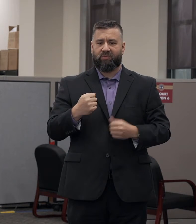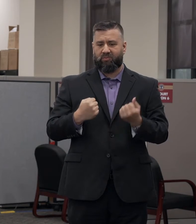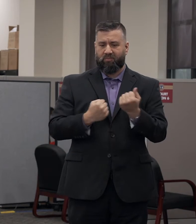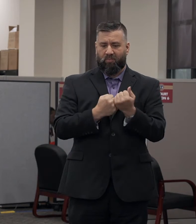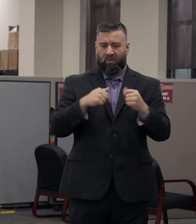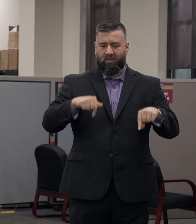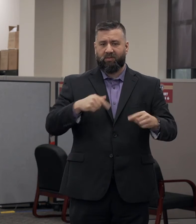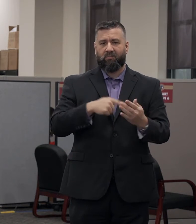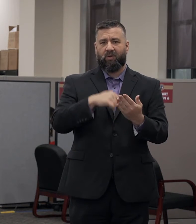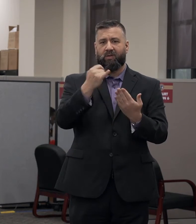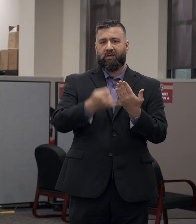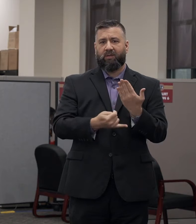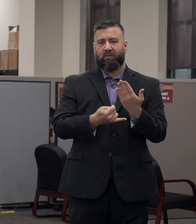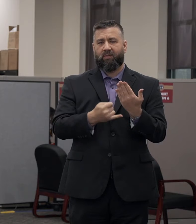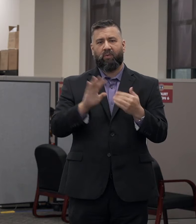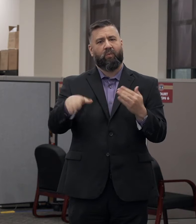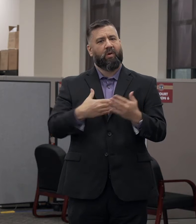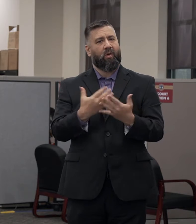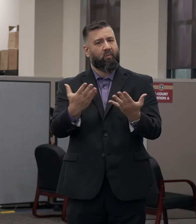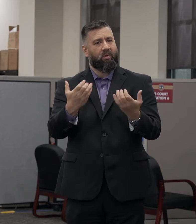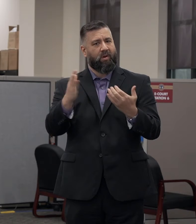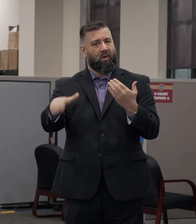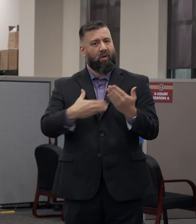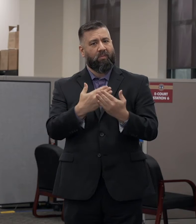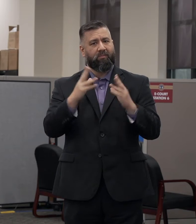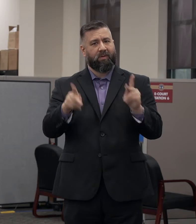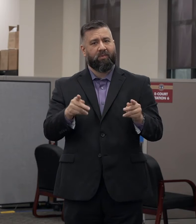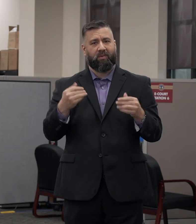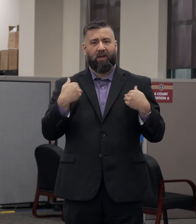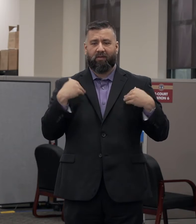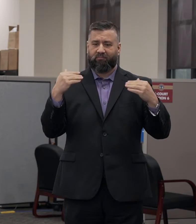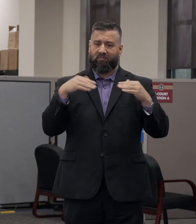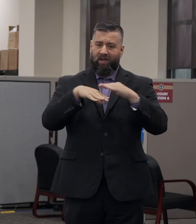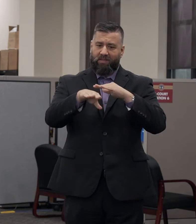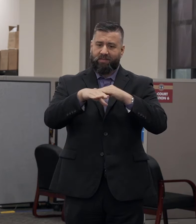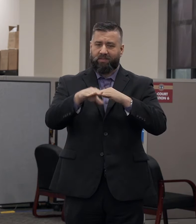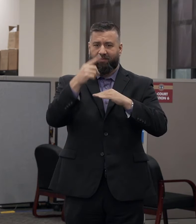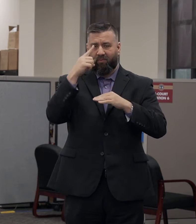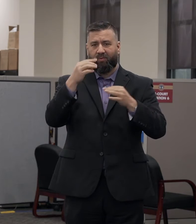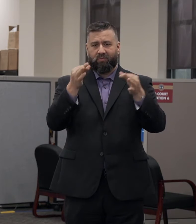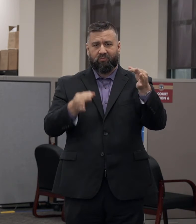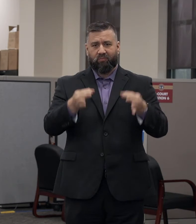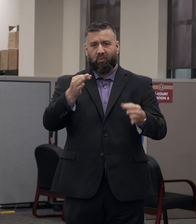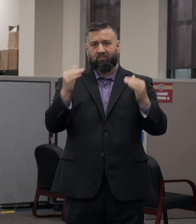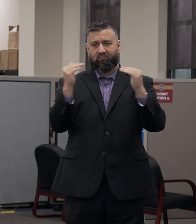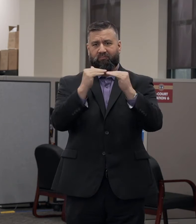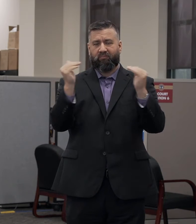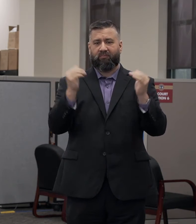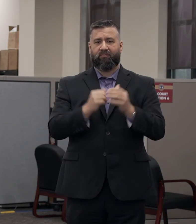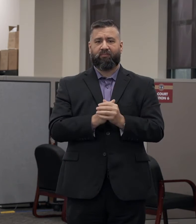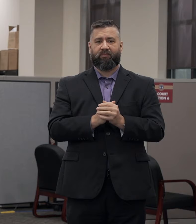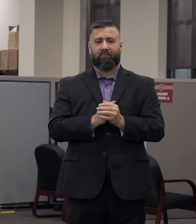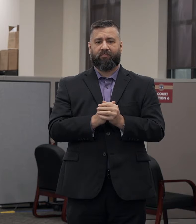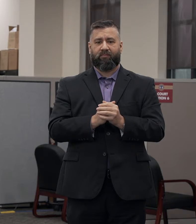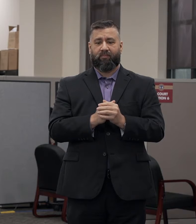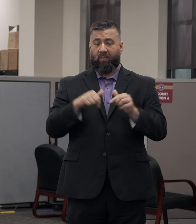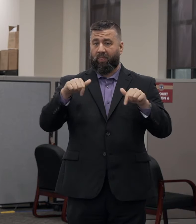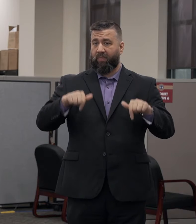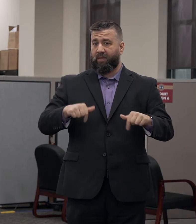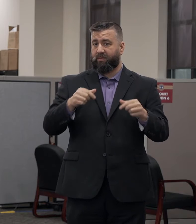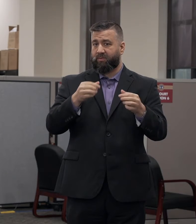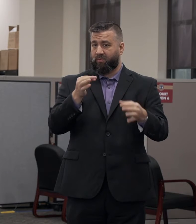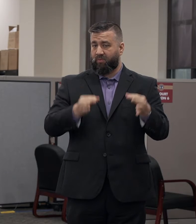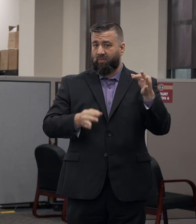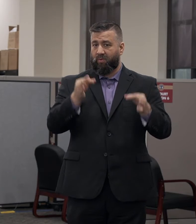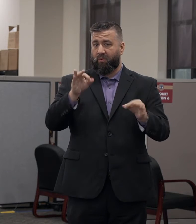everyone has access to justice. The St. Anne Satellite Court is open from 8:30 a.m.